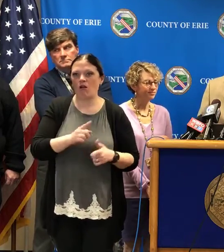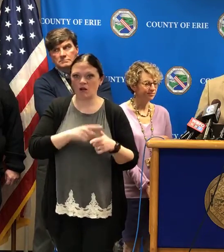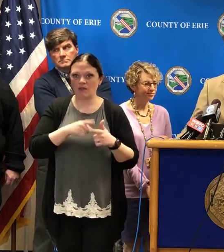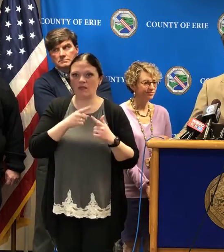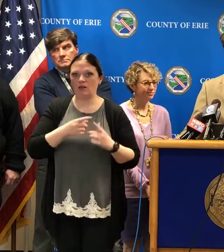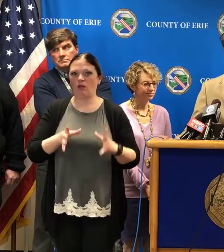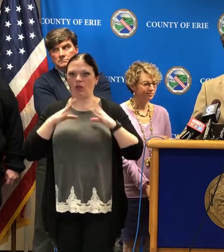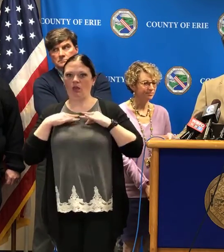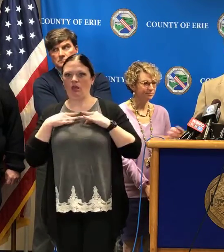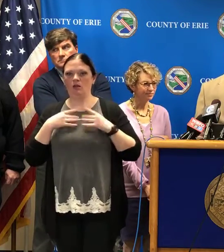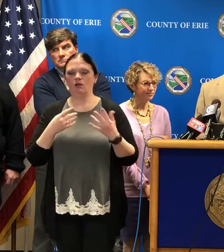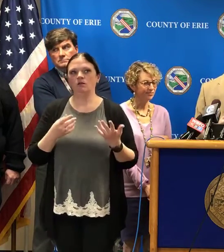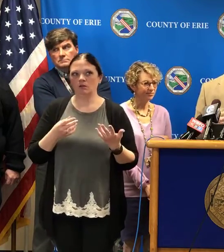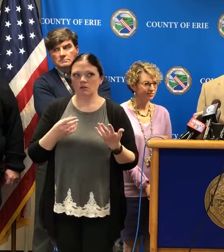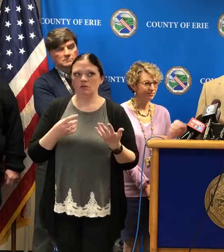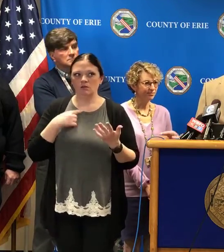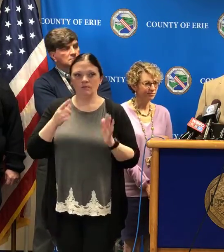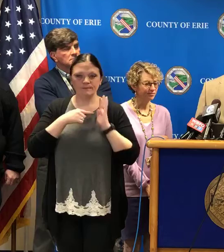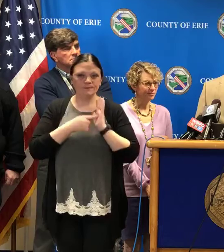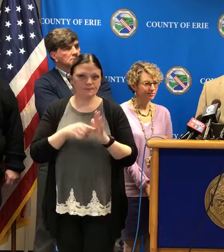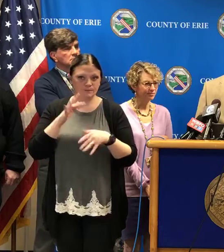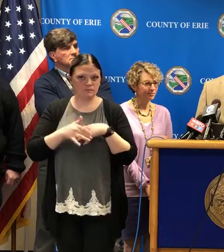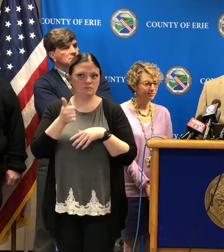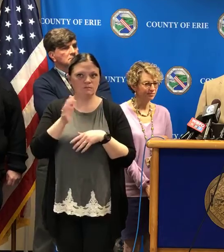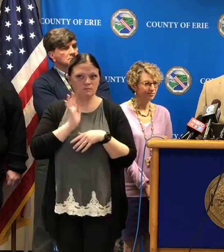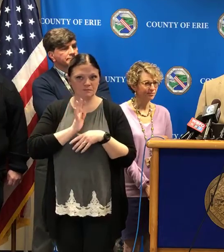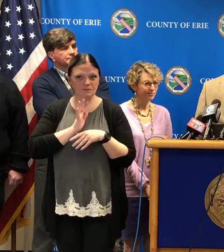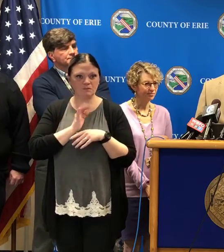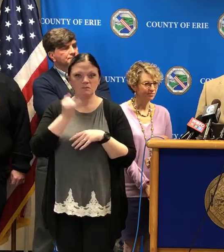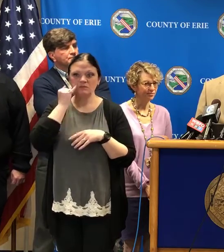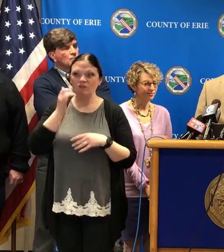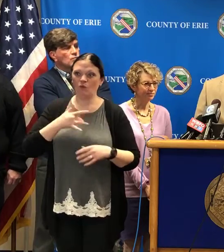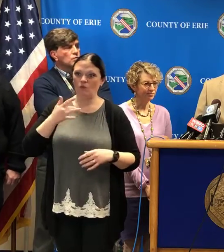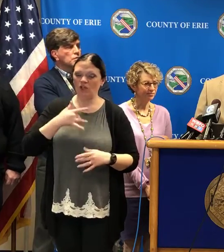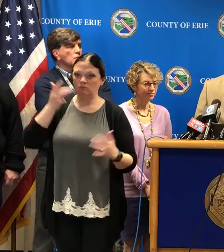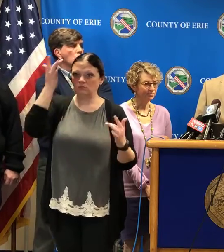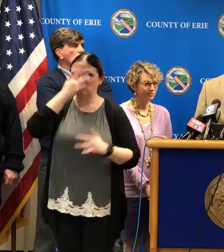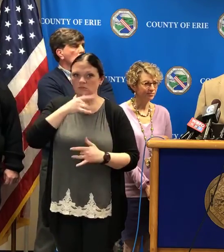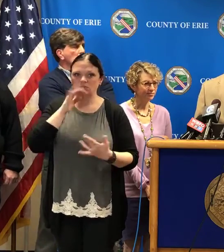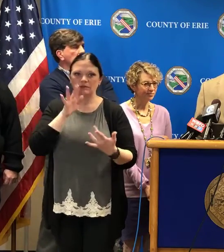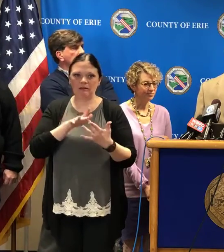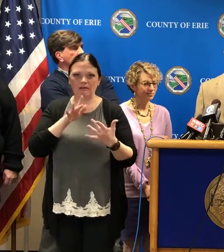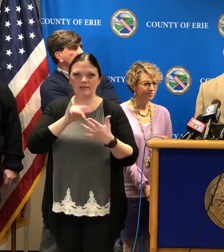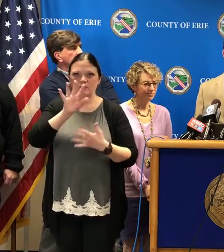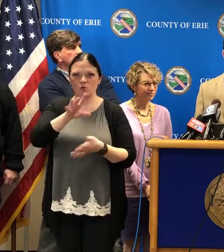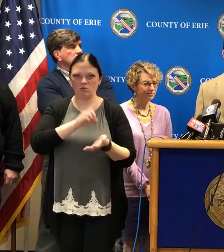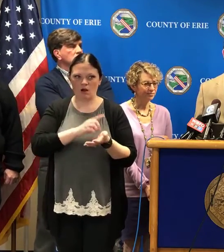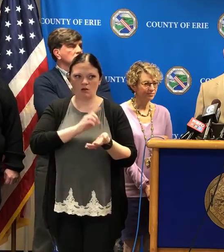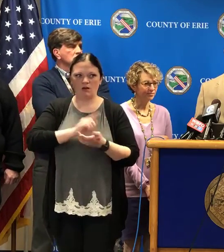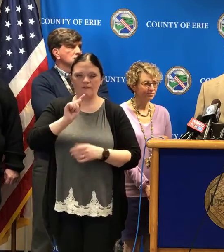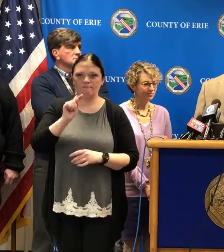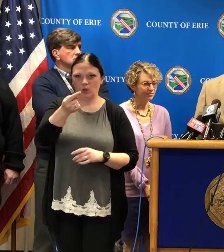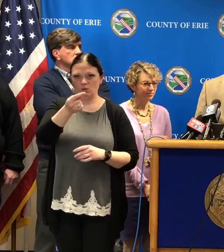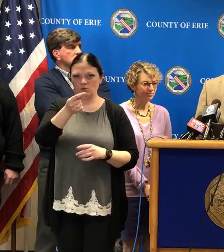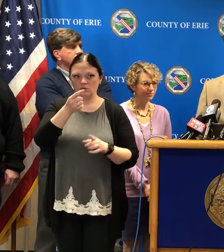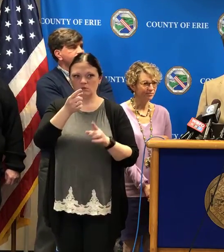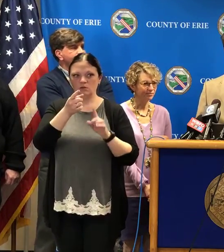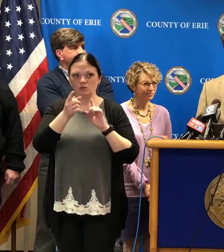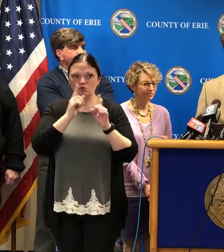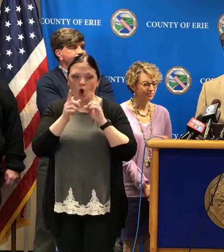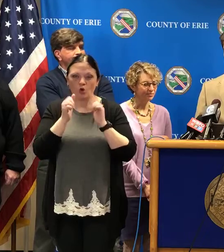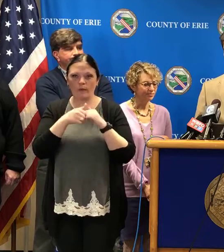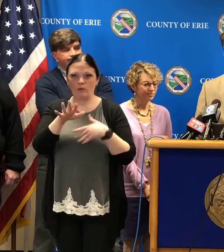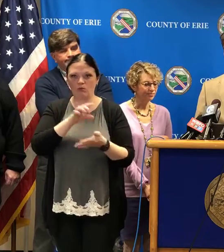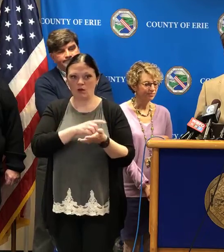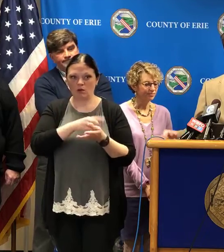yourself. So as we showed earlier, if you are feeling ill, you should contact your doctor first. Talk to your doctor, let them know what